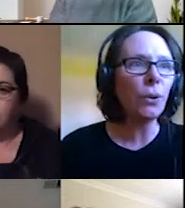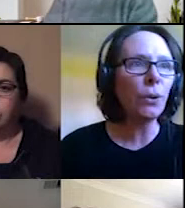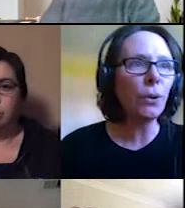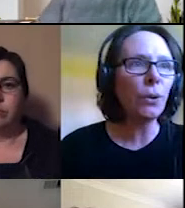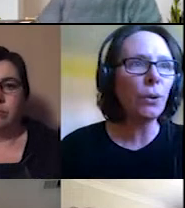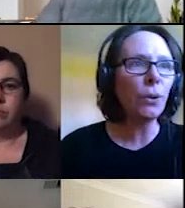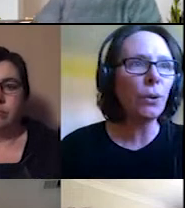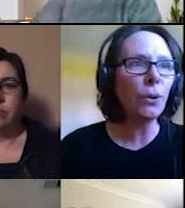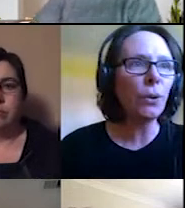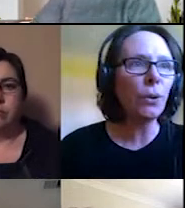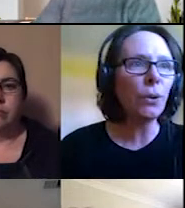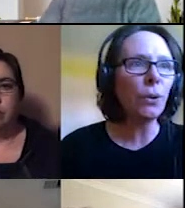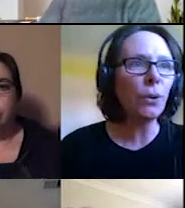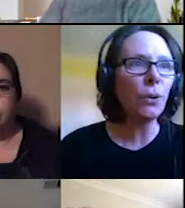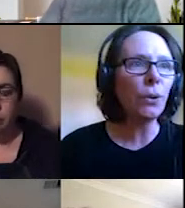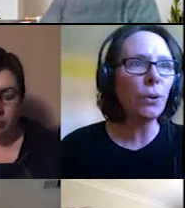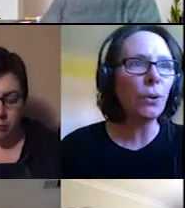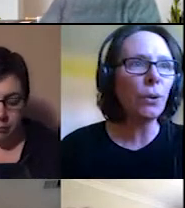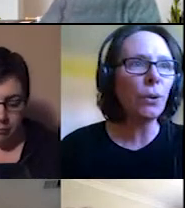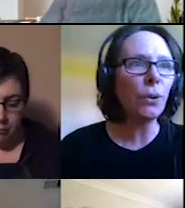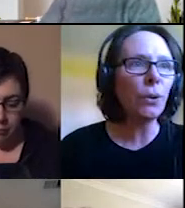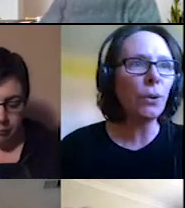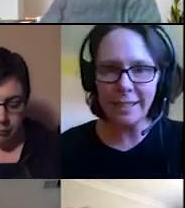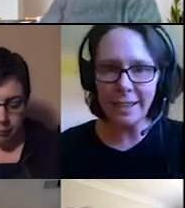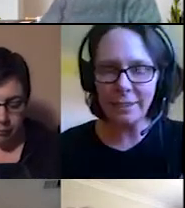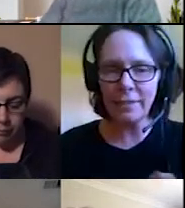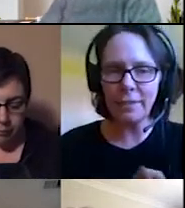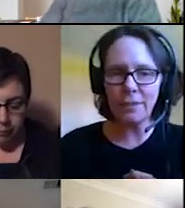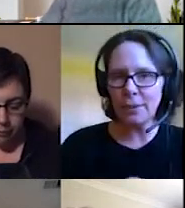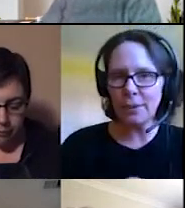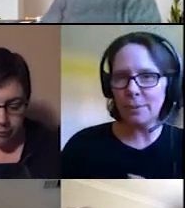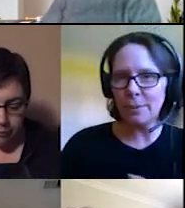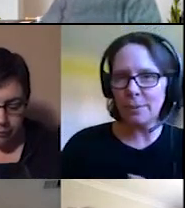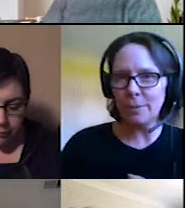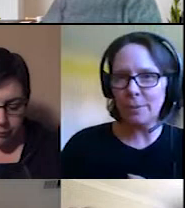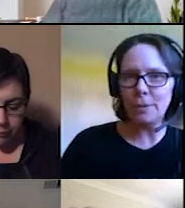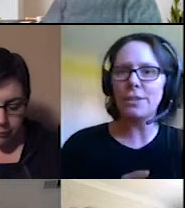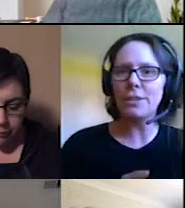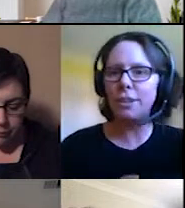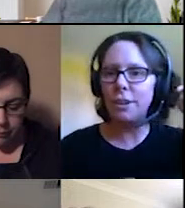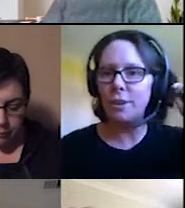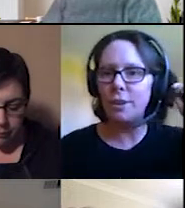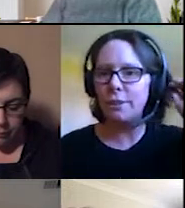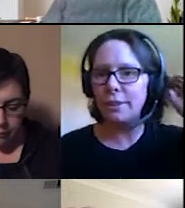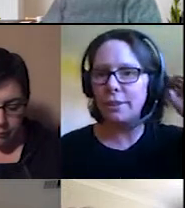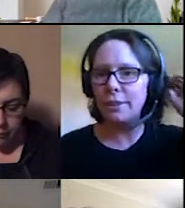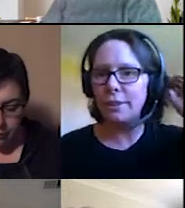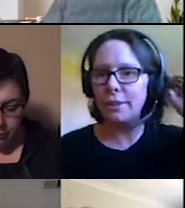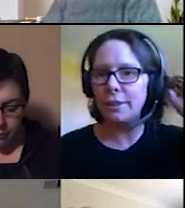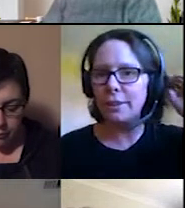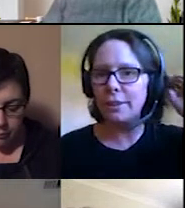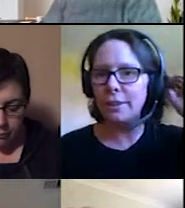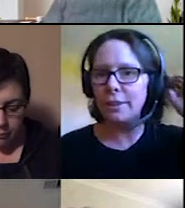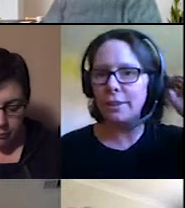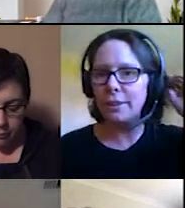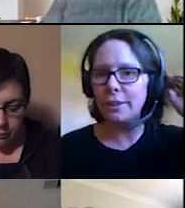the moment when hopefully our breakout rooms and those links that I've given you at the beginning of the presentation, hopefully all